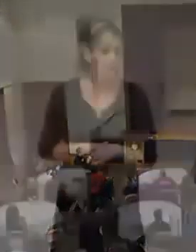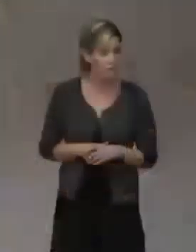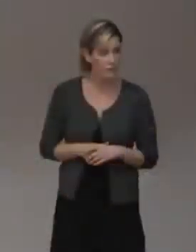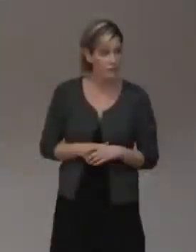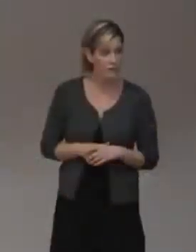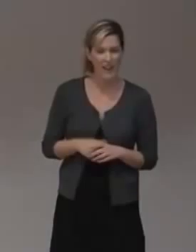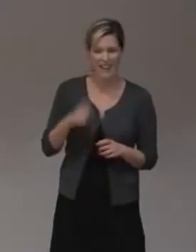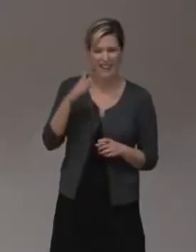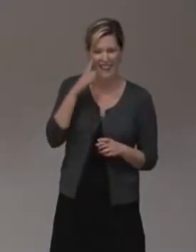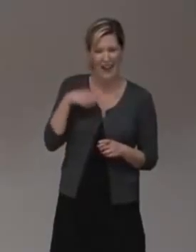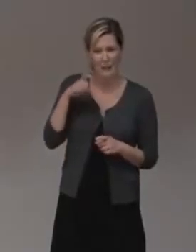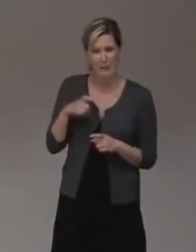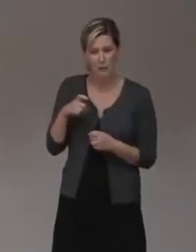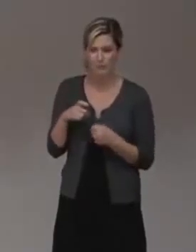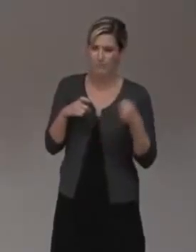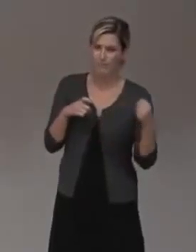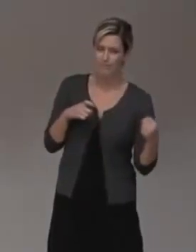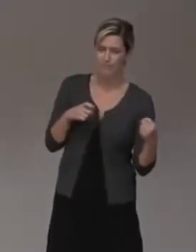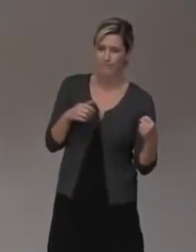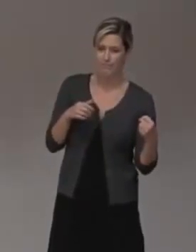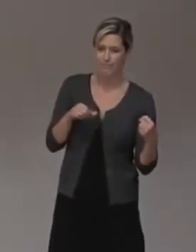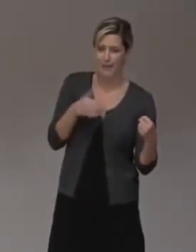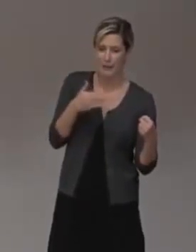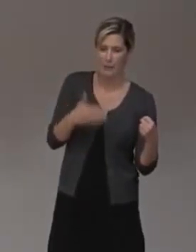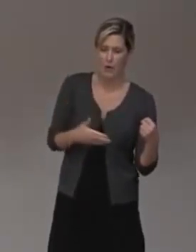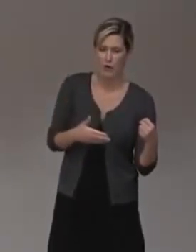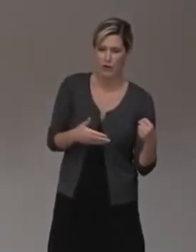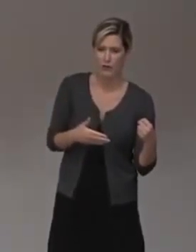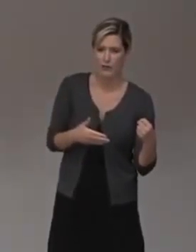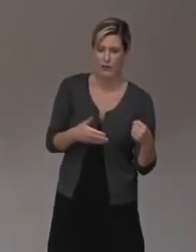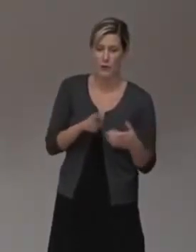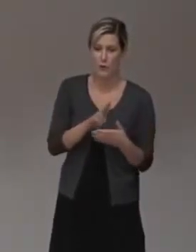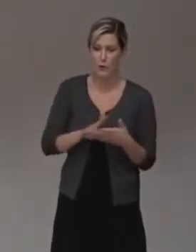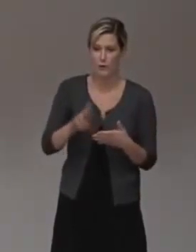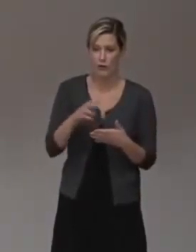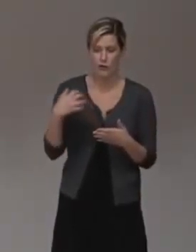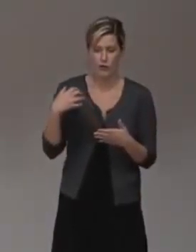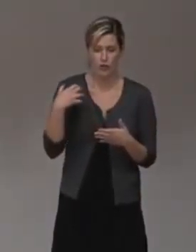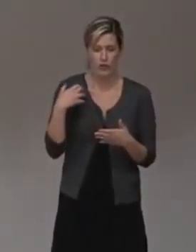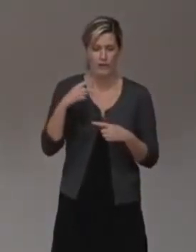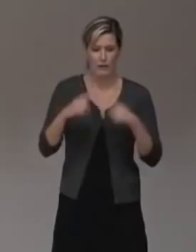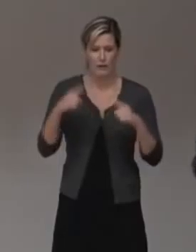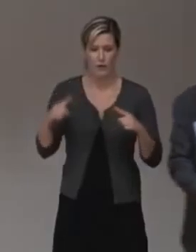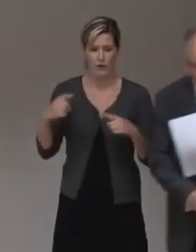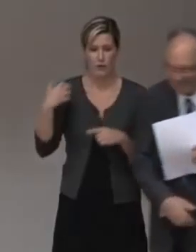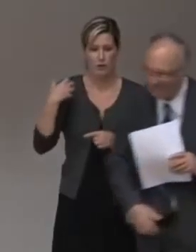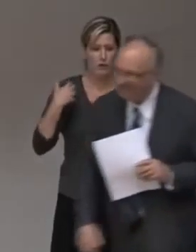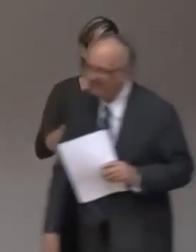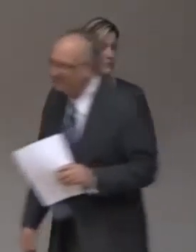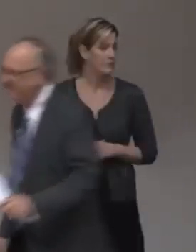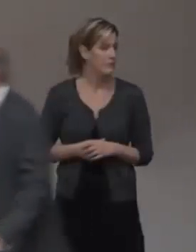I think I'm supposed to now pass the baton to the university's Chief Diversity Officer, Naomi Thompson. Thank you.